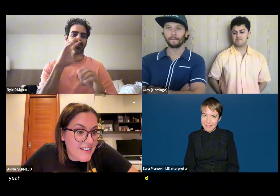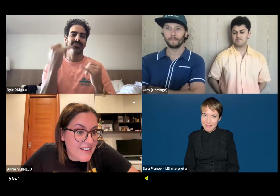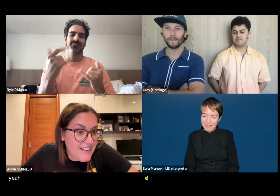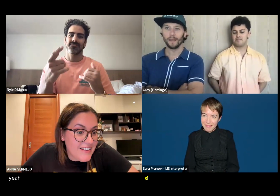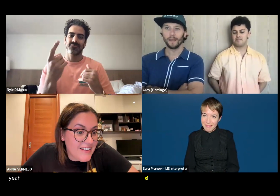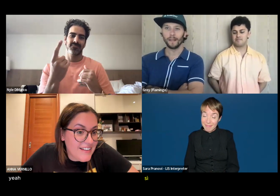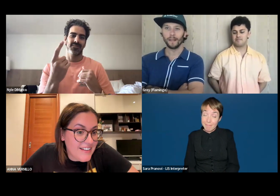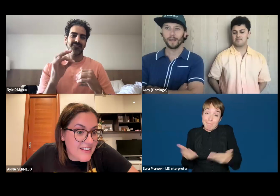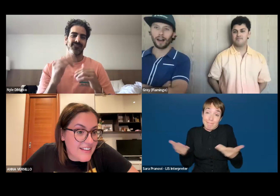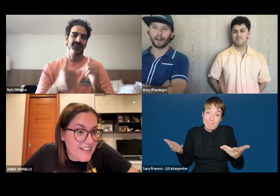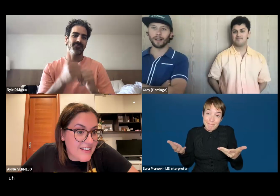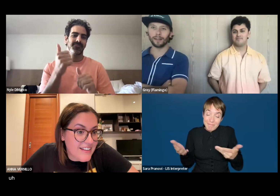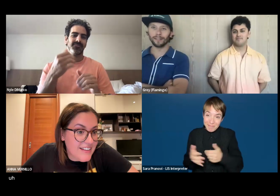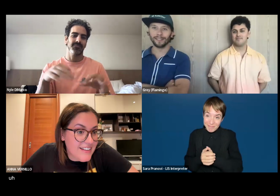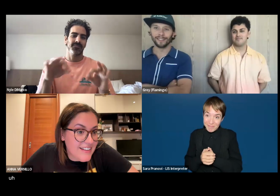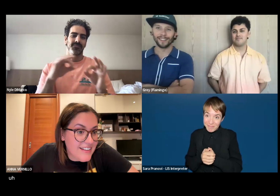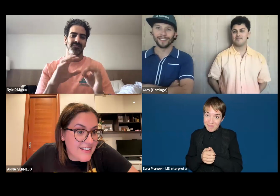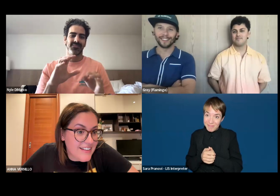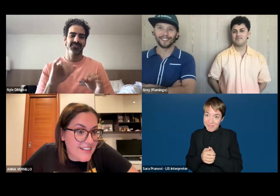Yeah.